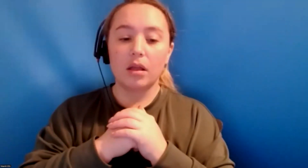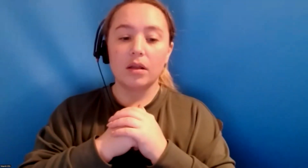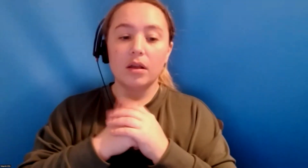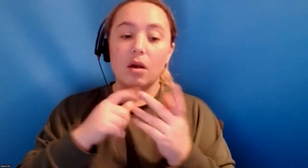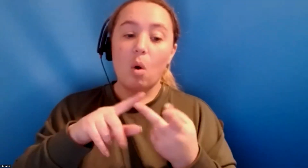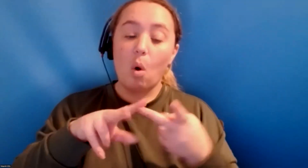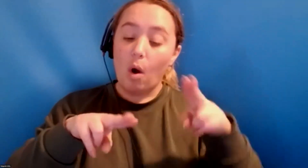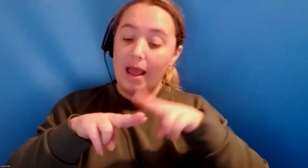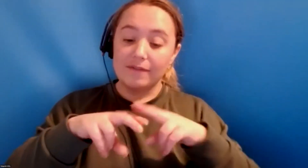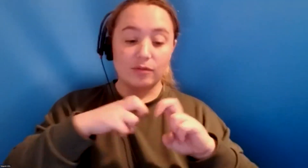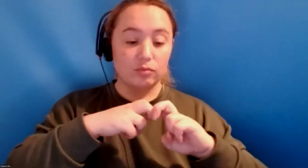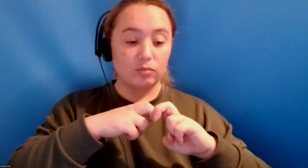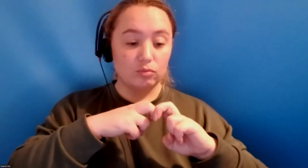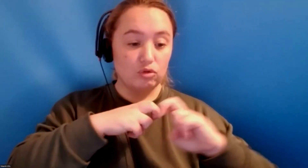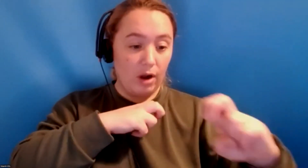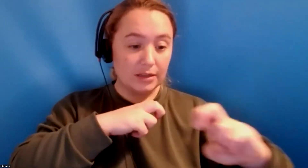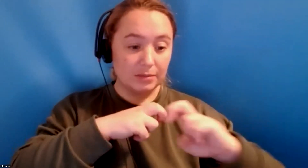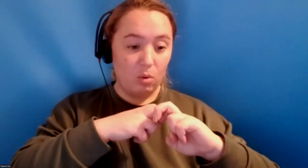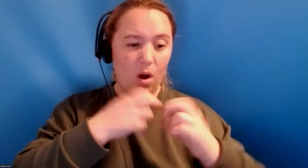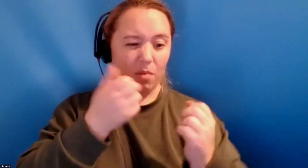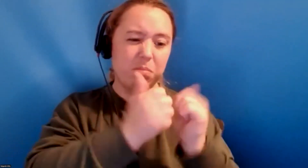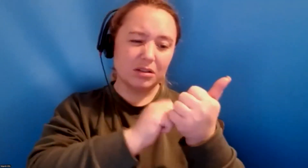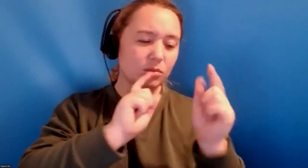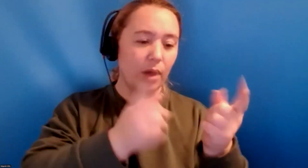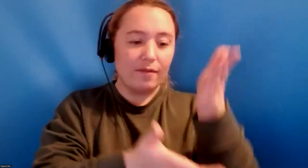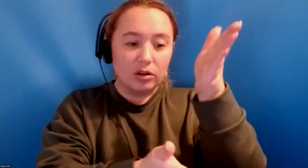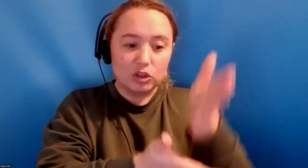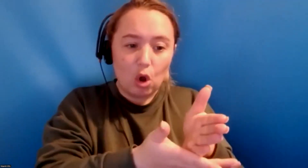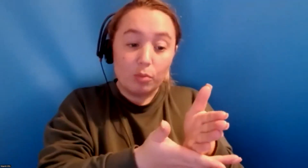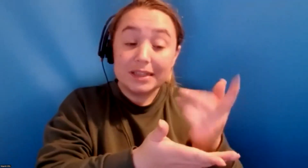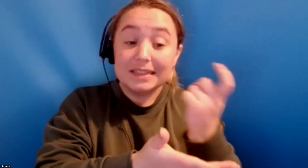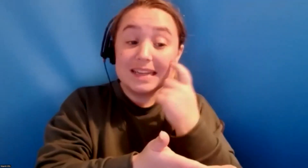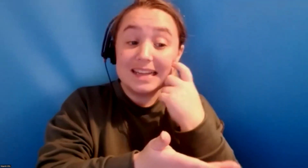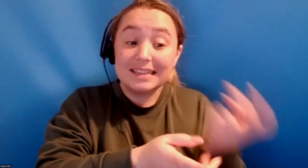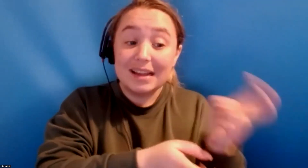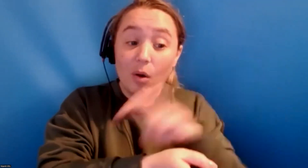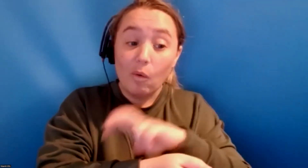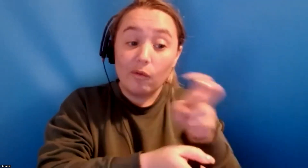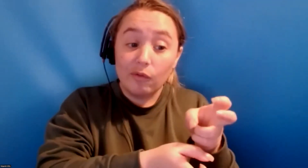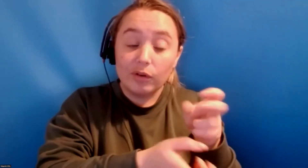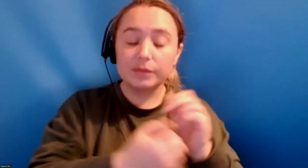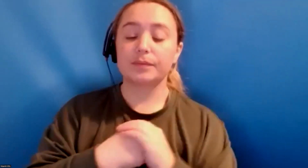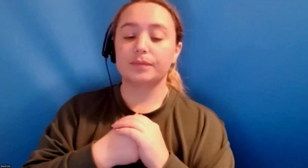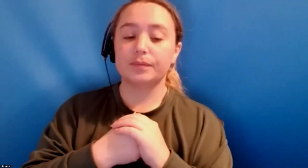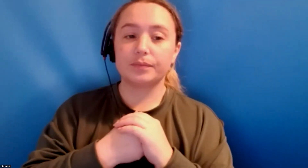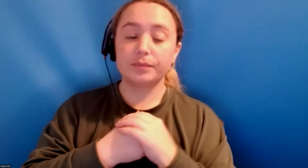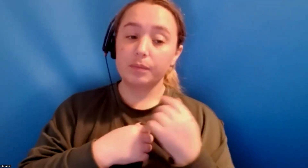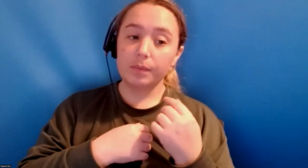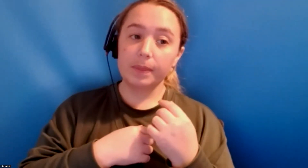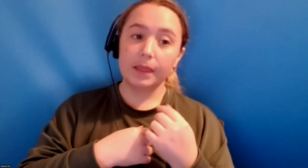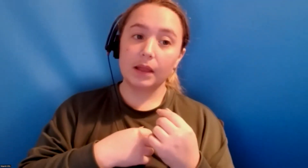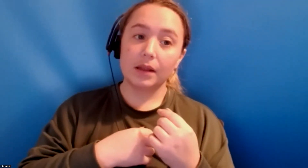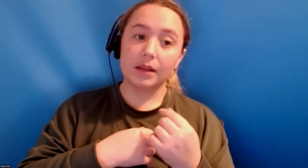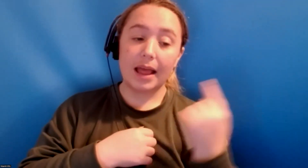stopped. And also a very pertinent reminder that regarding somebody just highlighting,